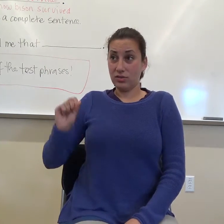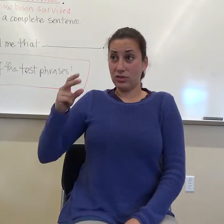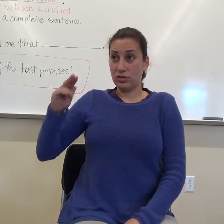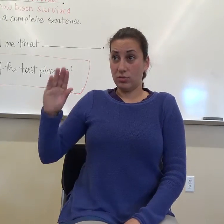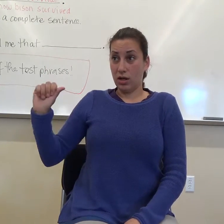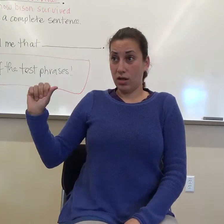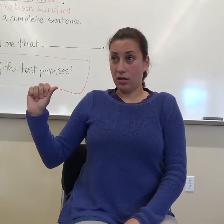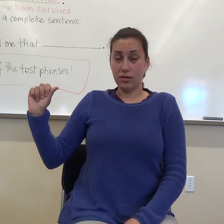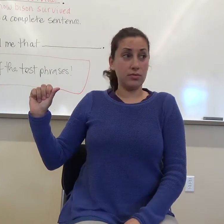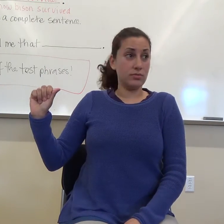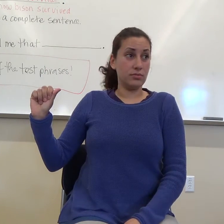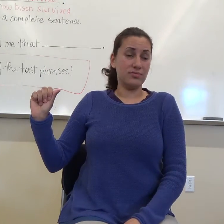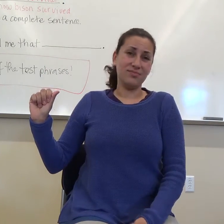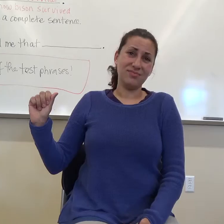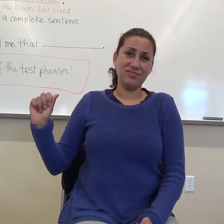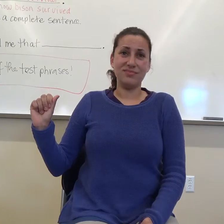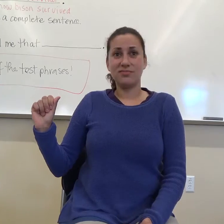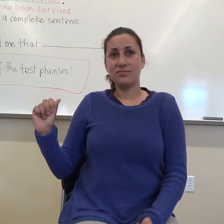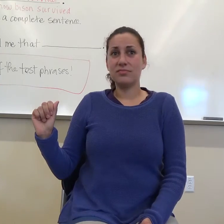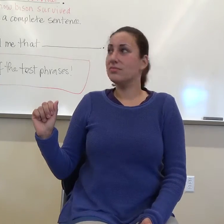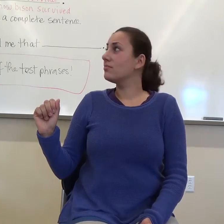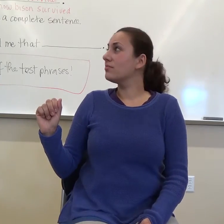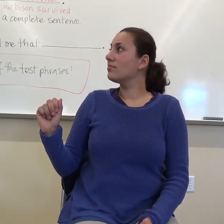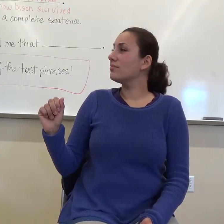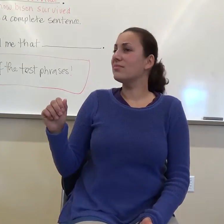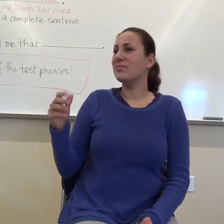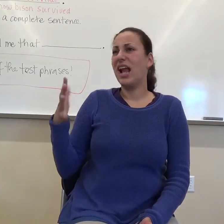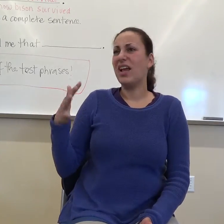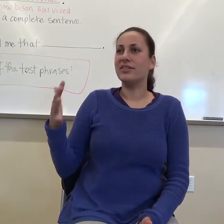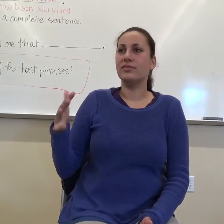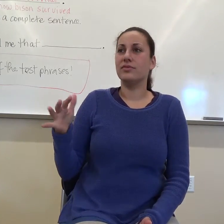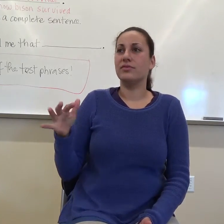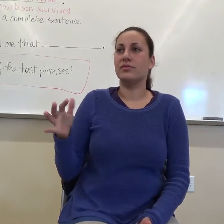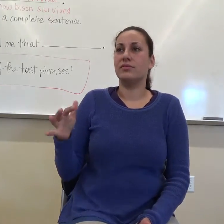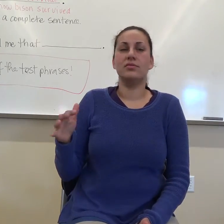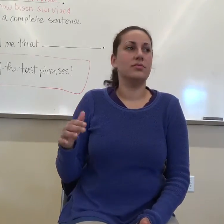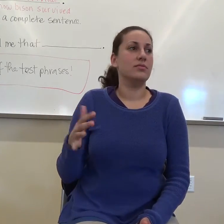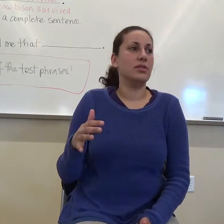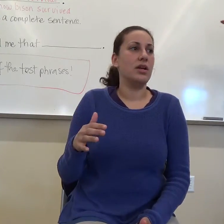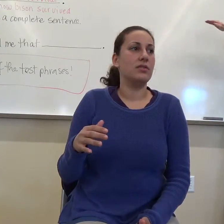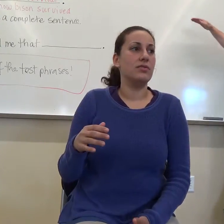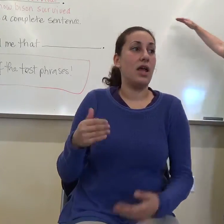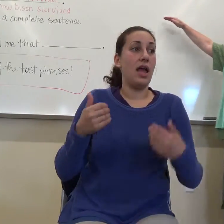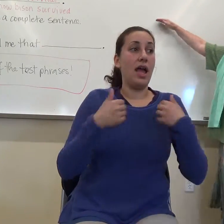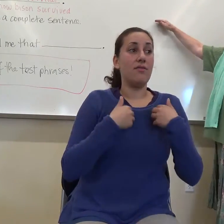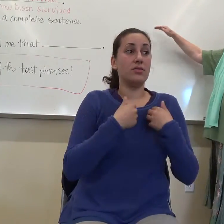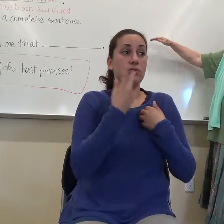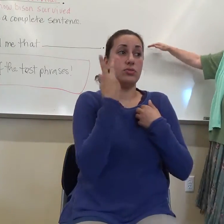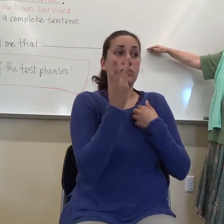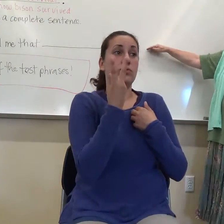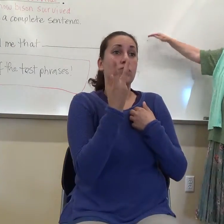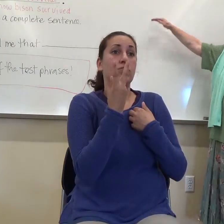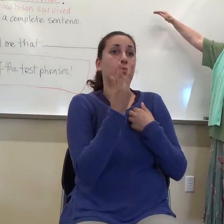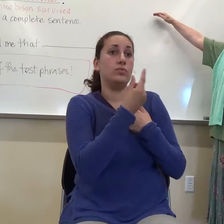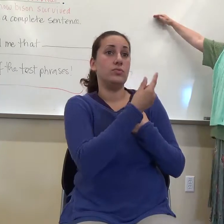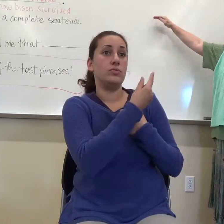Yeah, and actually this is where this, having these two things